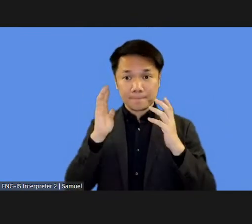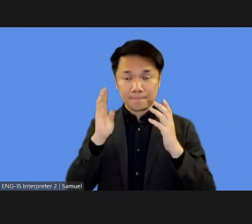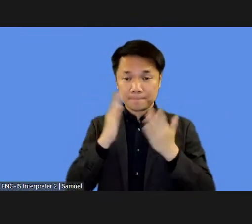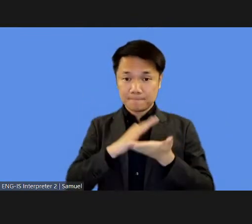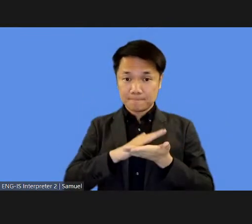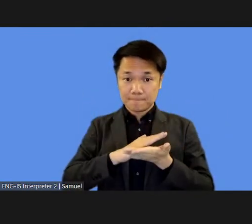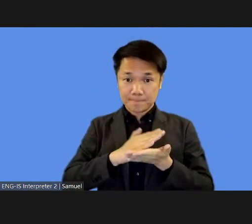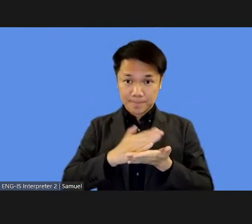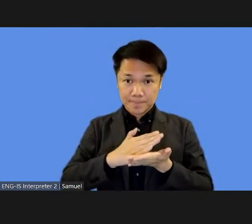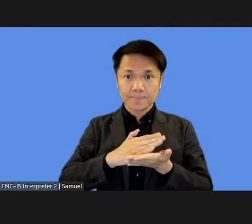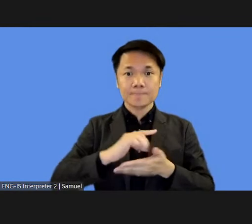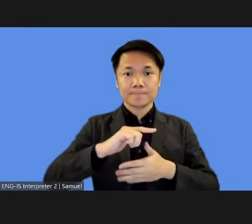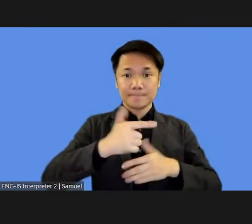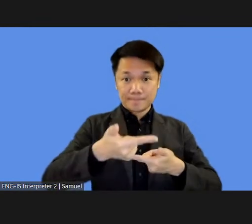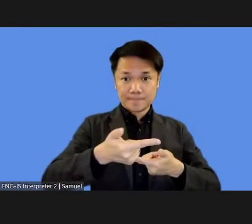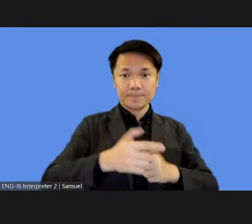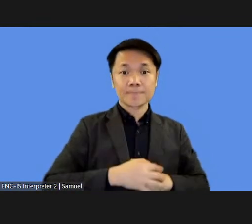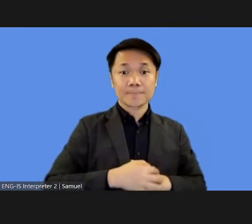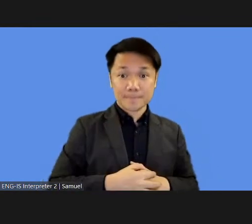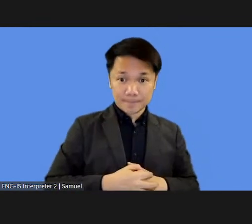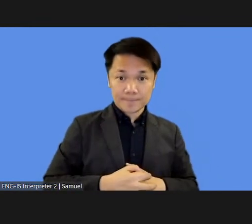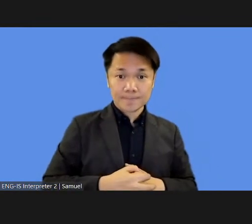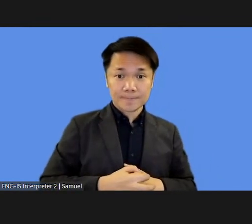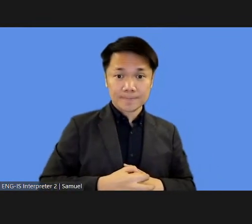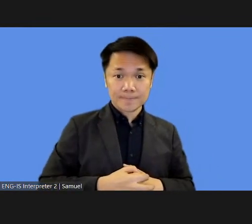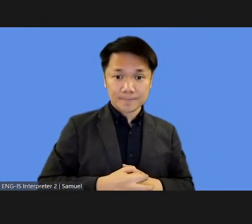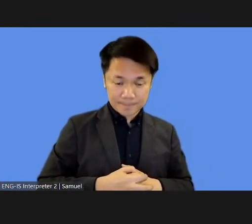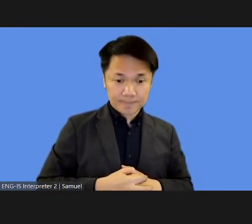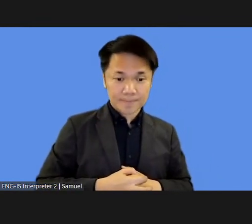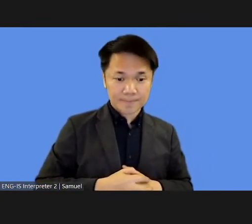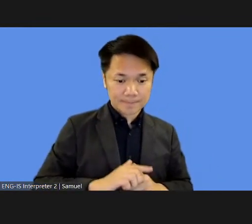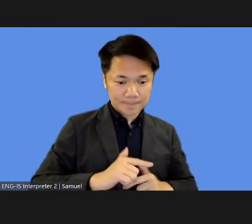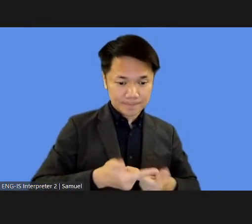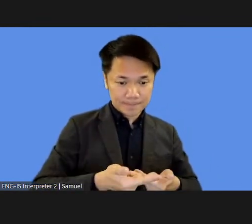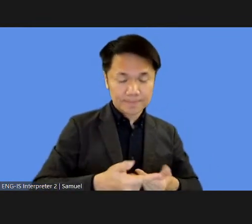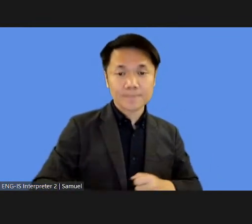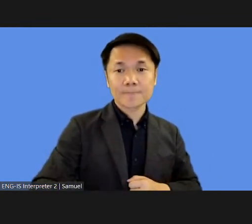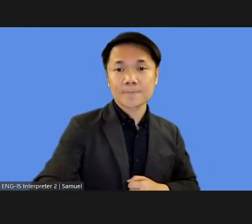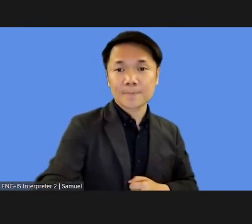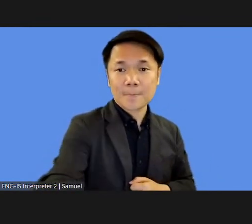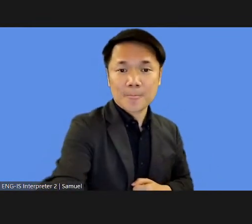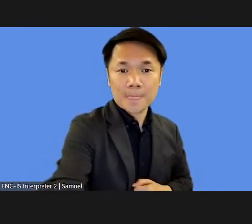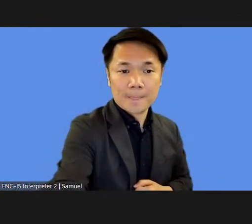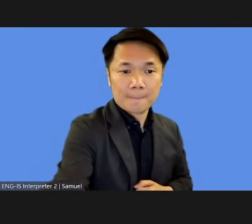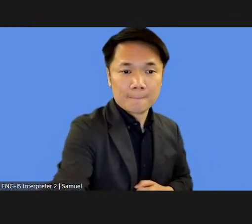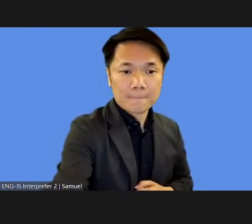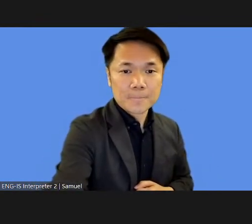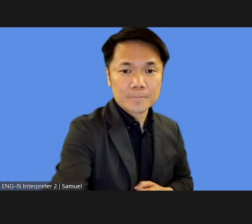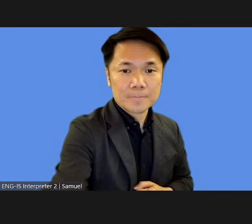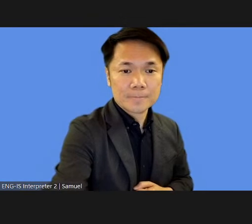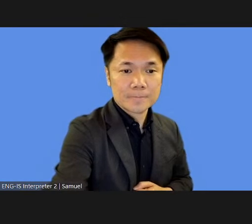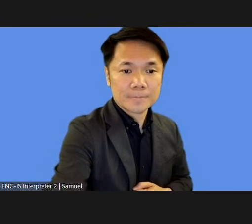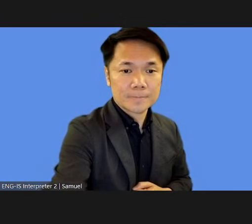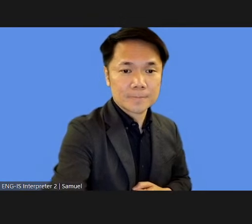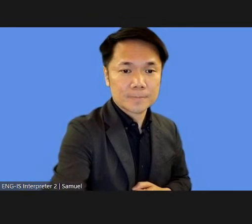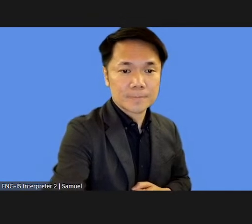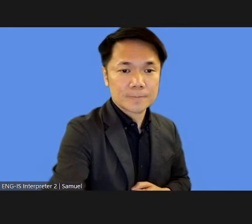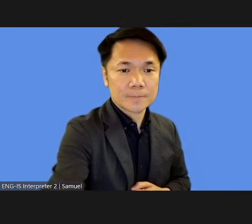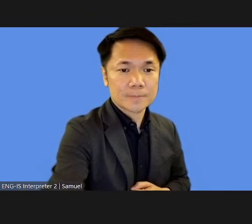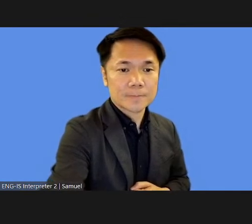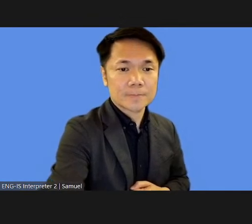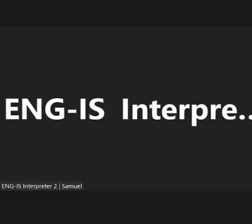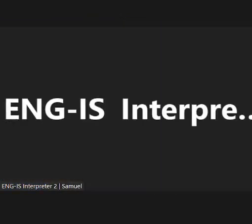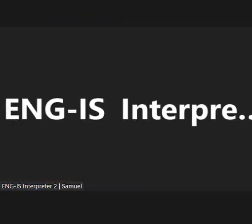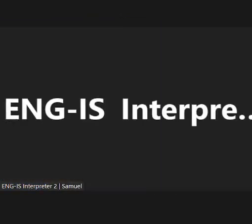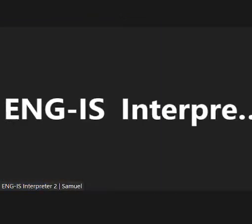And then there was also about the issue about how countries really need to address the policy and regulatory frameworks, noting that they can